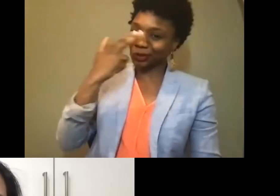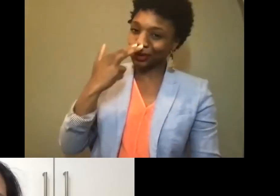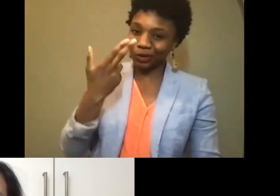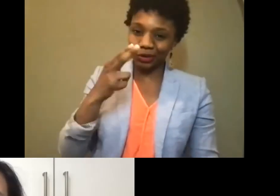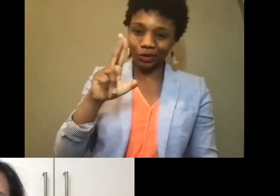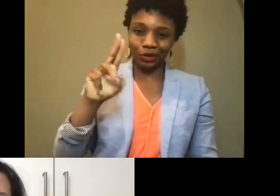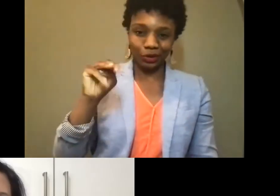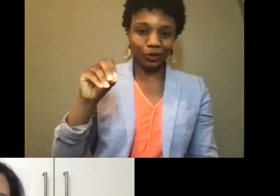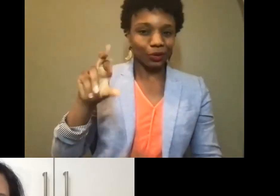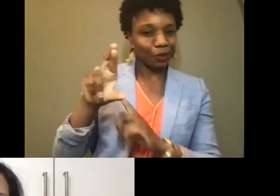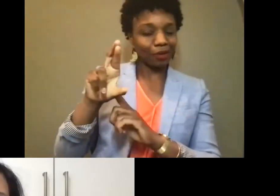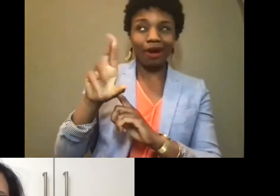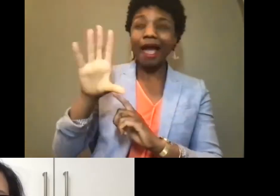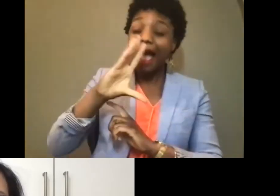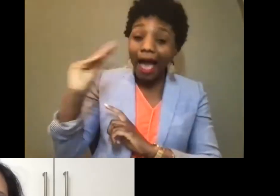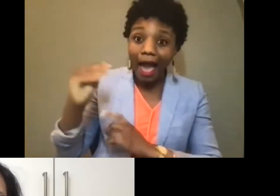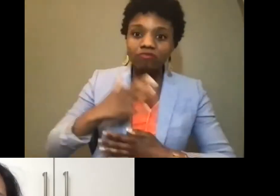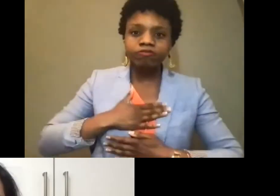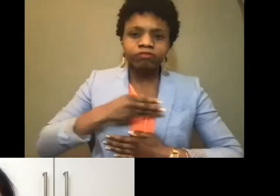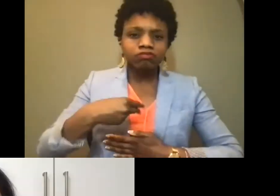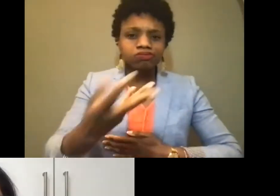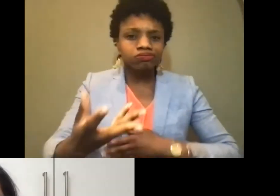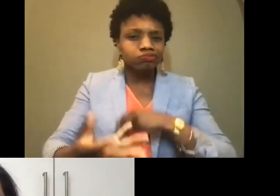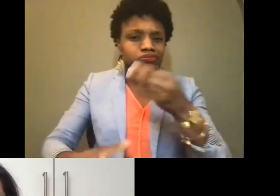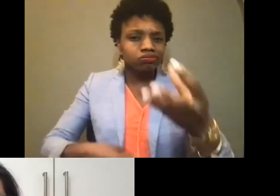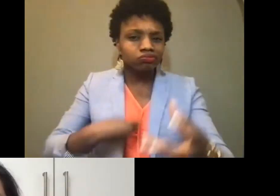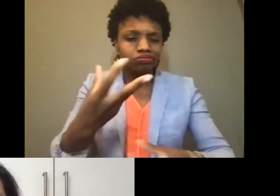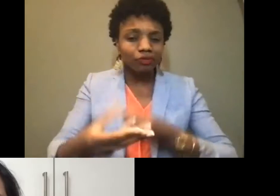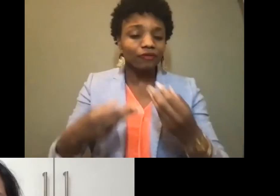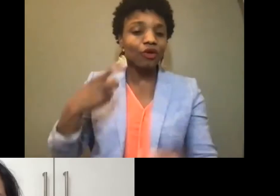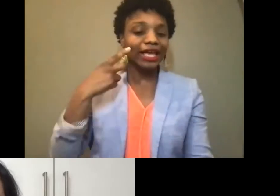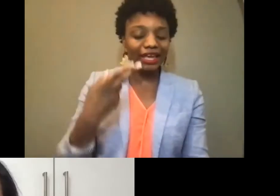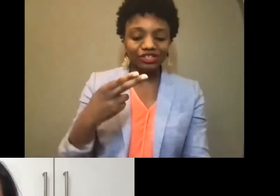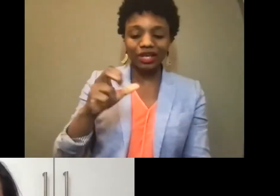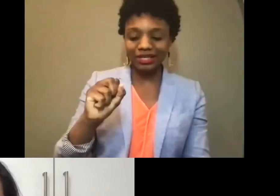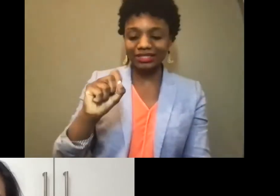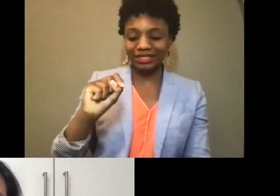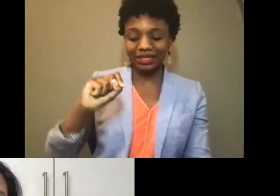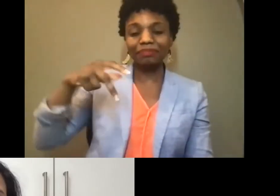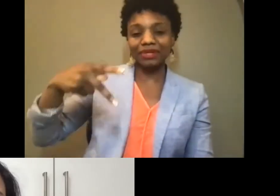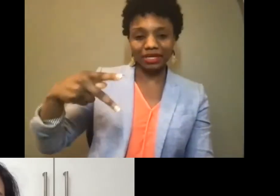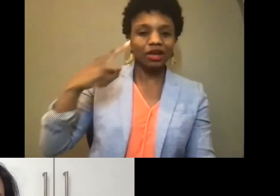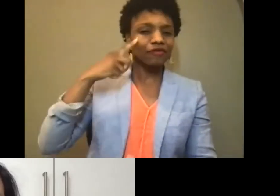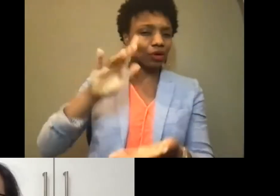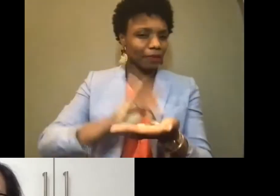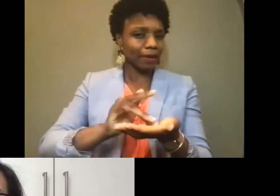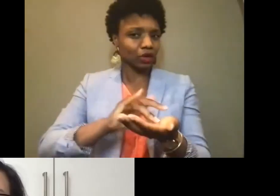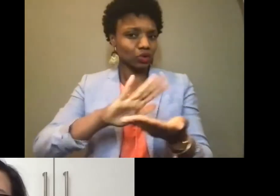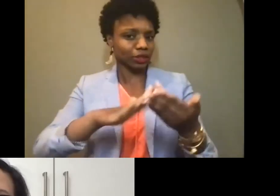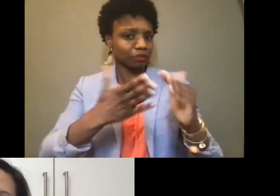and his generosity. For HSTP, for our virtual training series for the medical community, we did reach